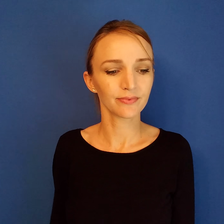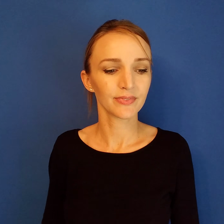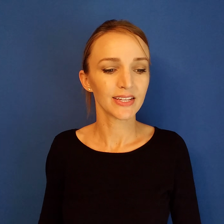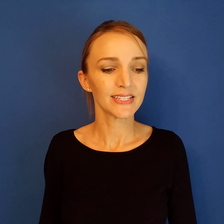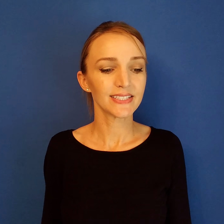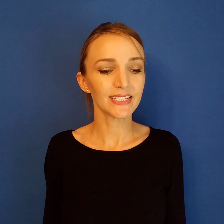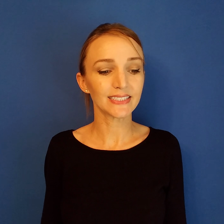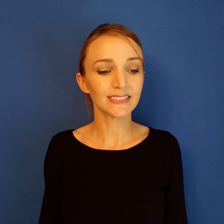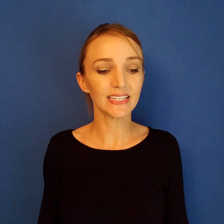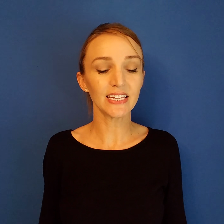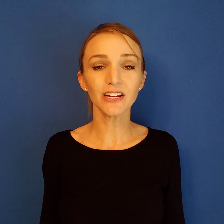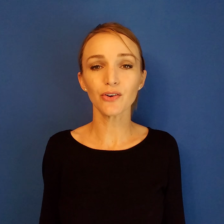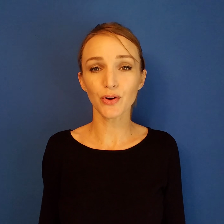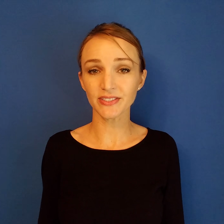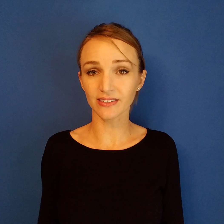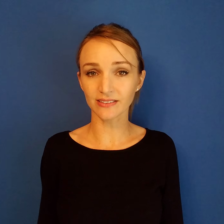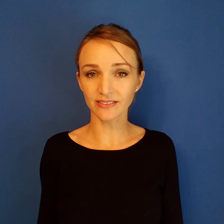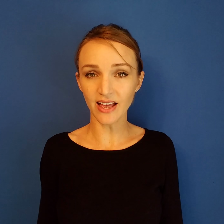Succeed. Or success.